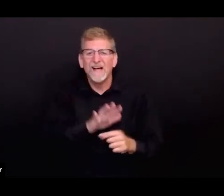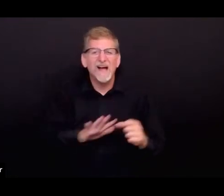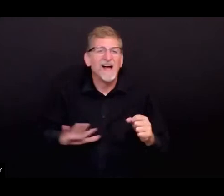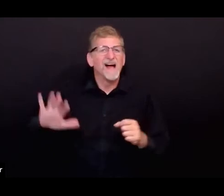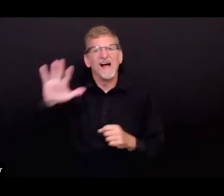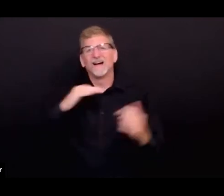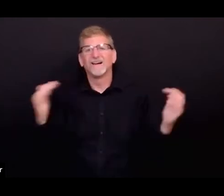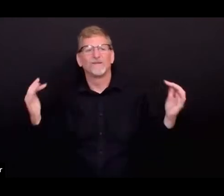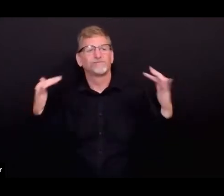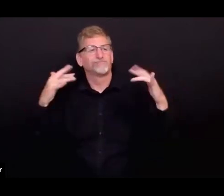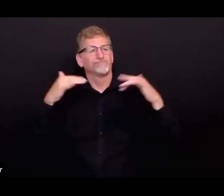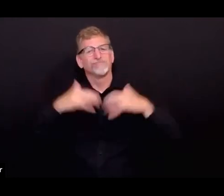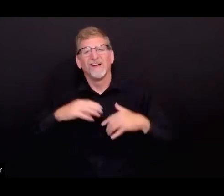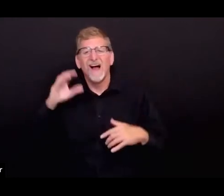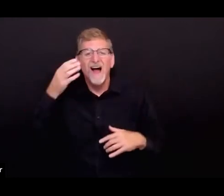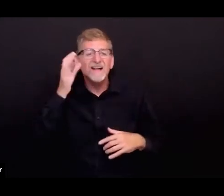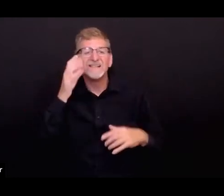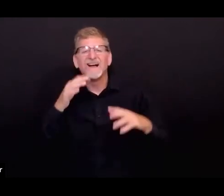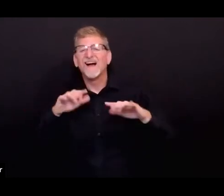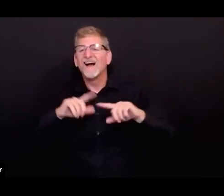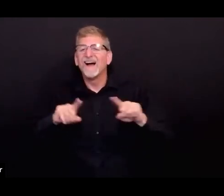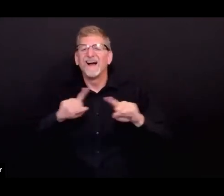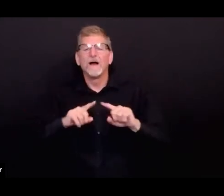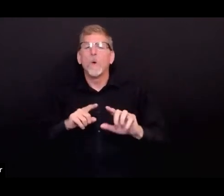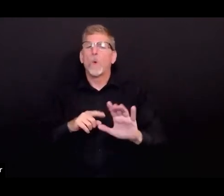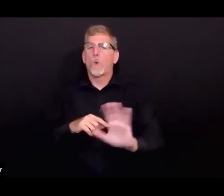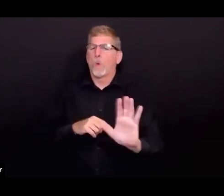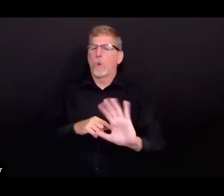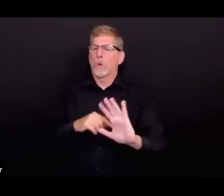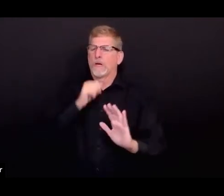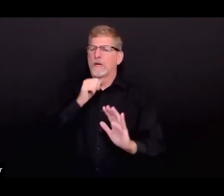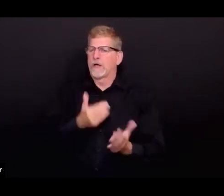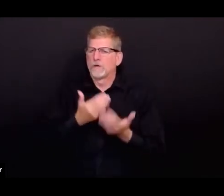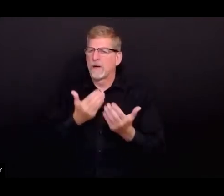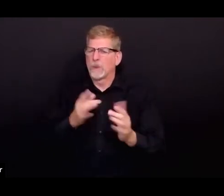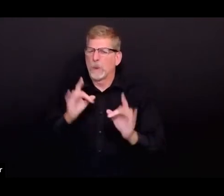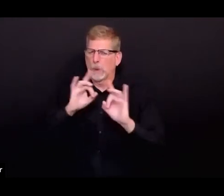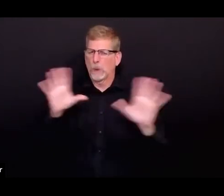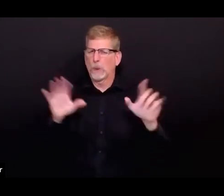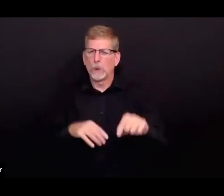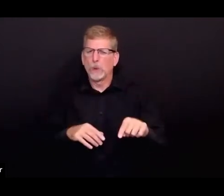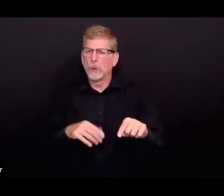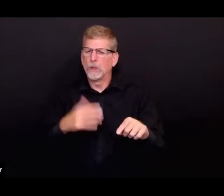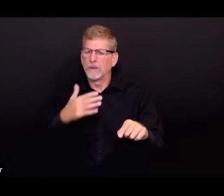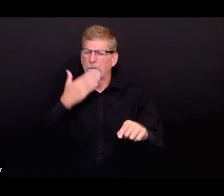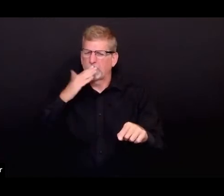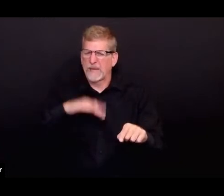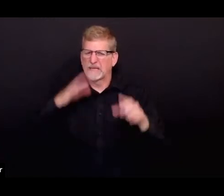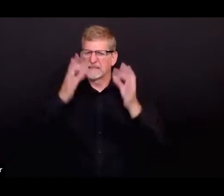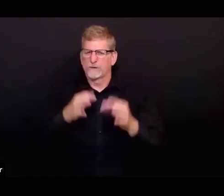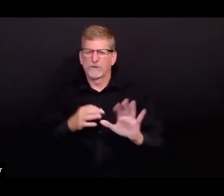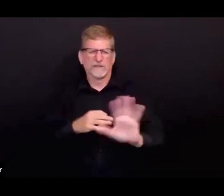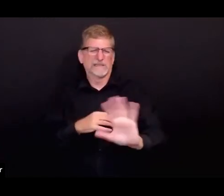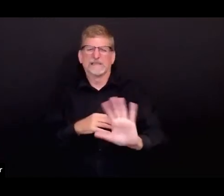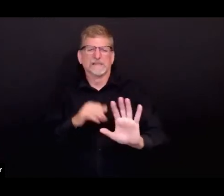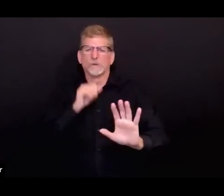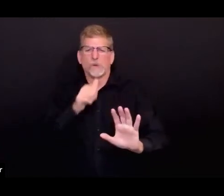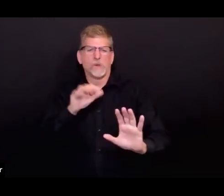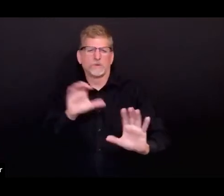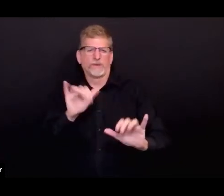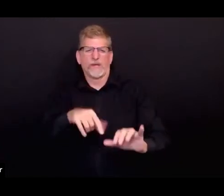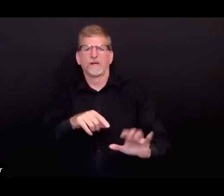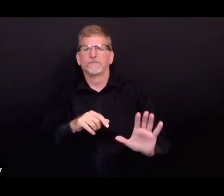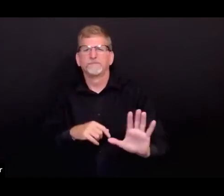and uncles, that absolutely would be a really, really bad idea this year. And even a more